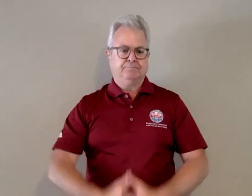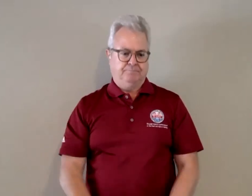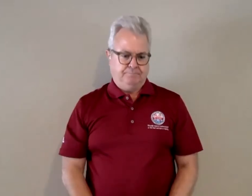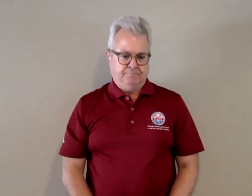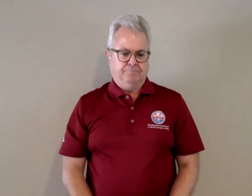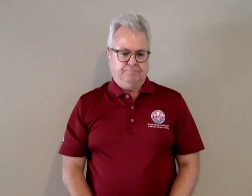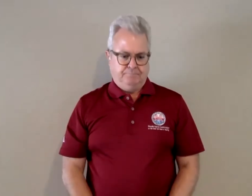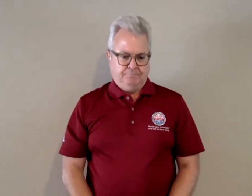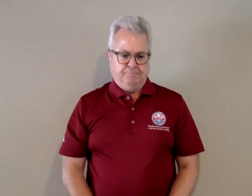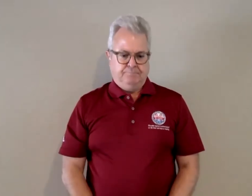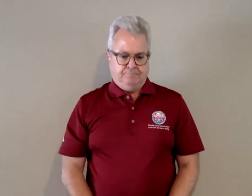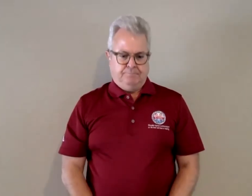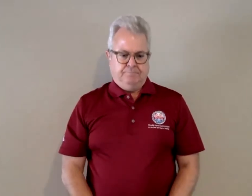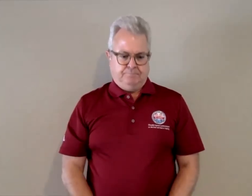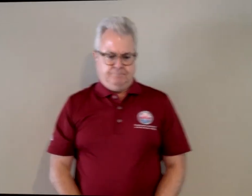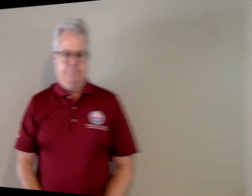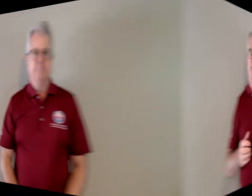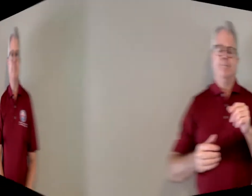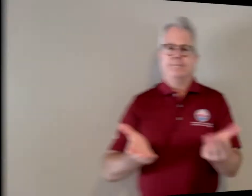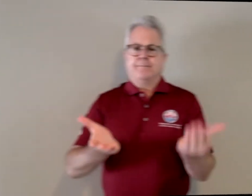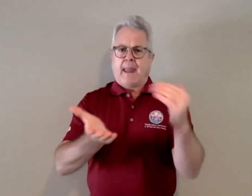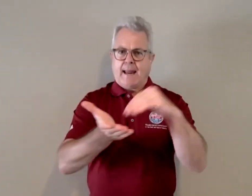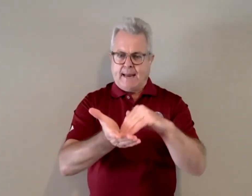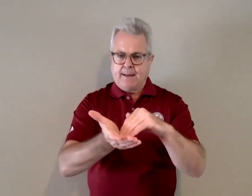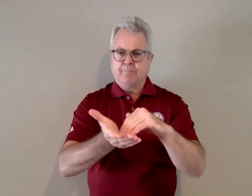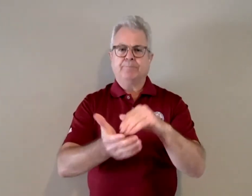bit more in depth, and I'd like to clarify that for you now.